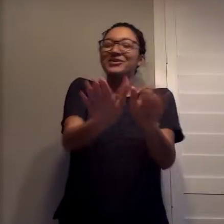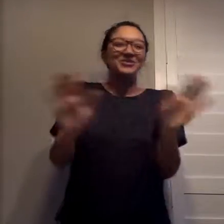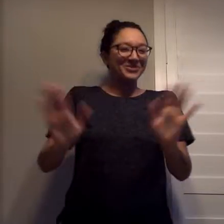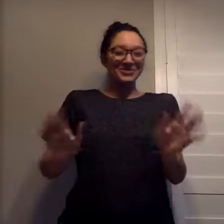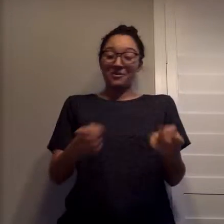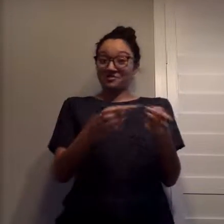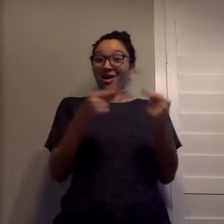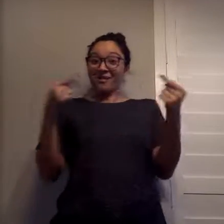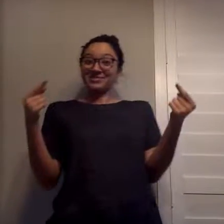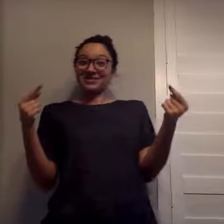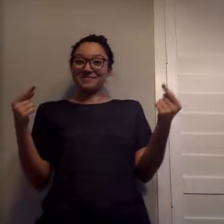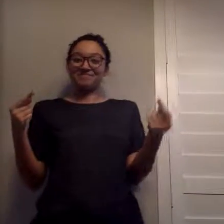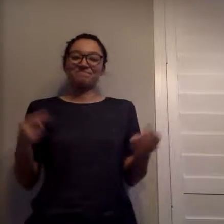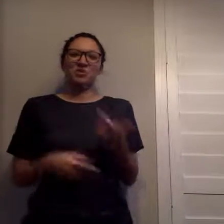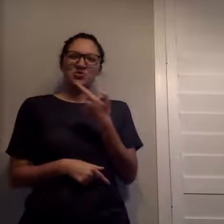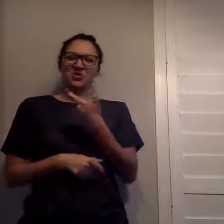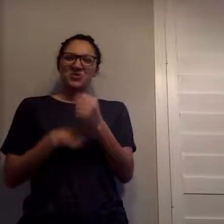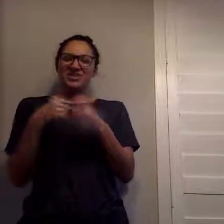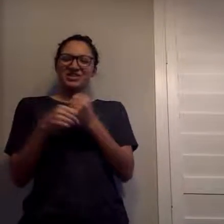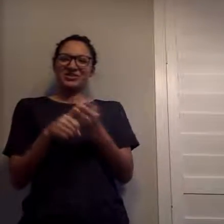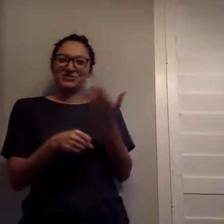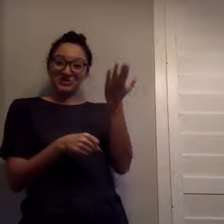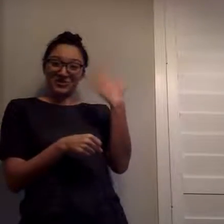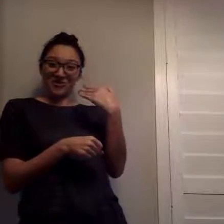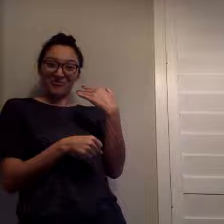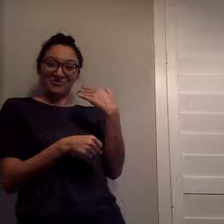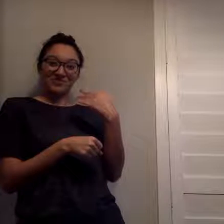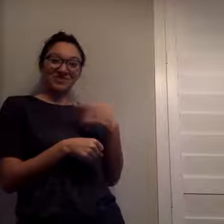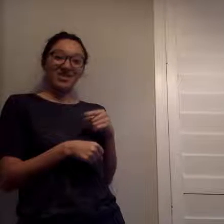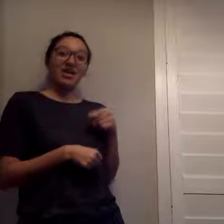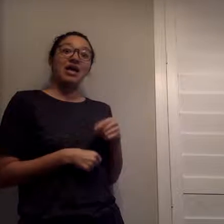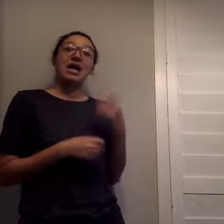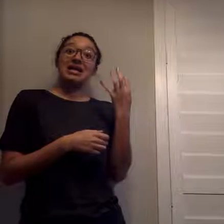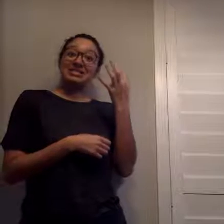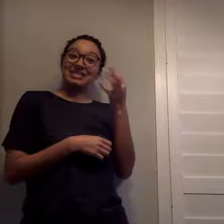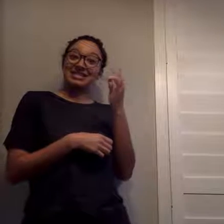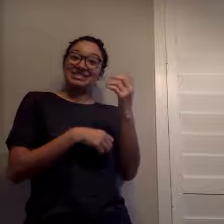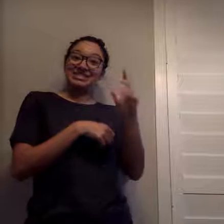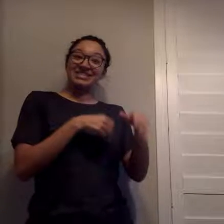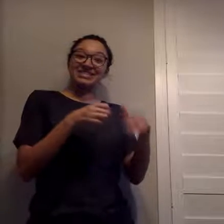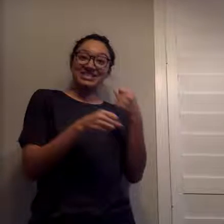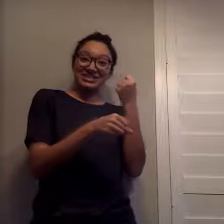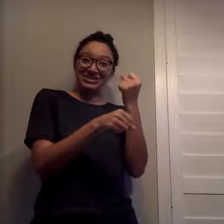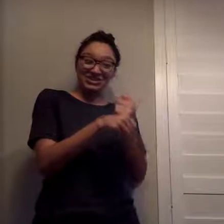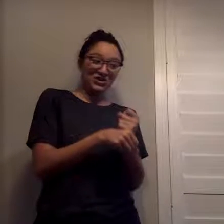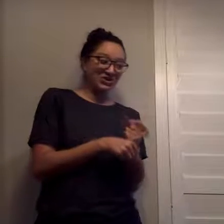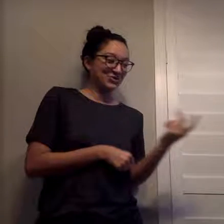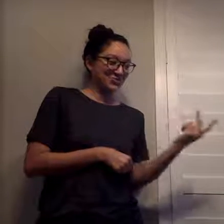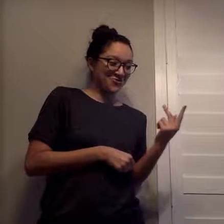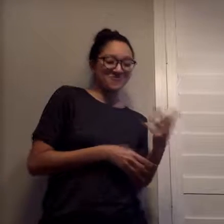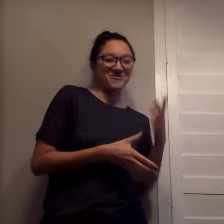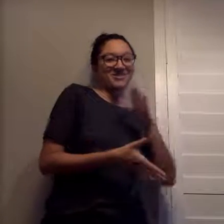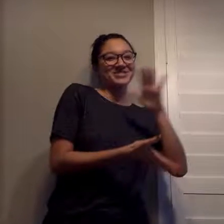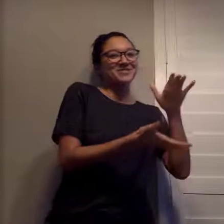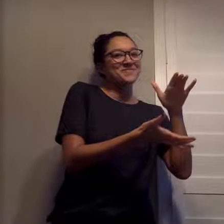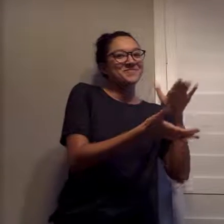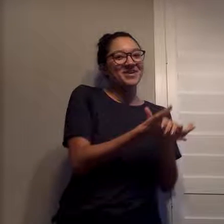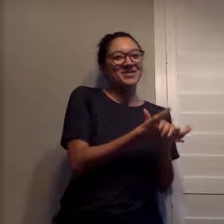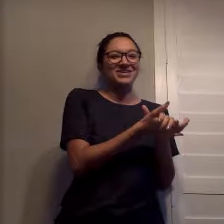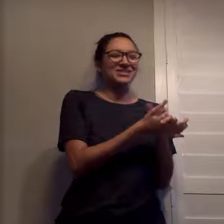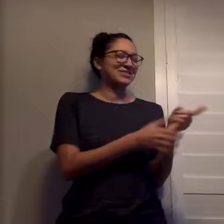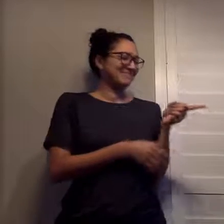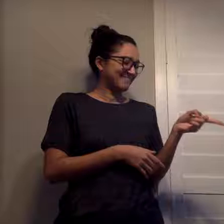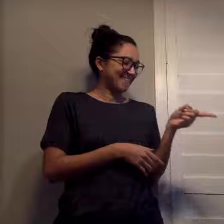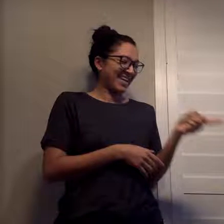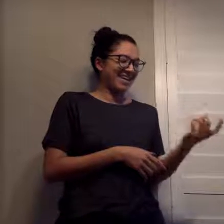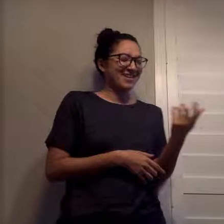opposite, in fact. That was 21 years ago, and for 19 of those years, I have been married to that marvelous introvert who